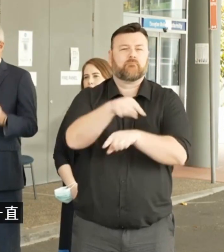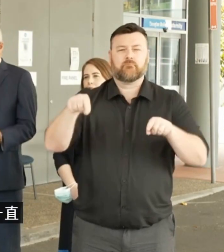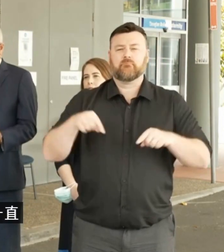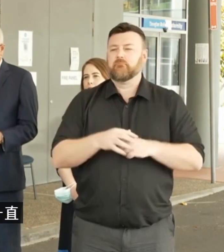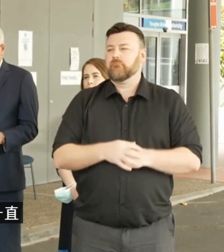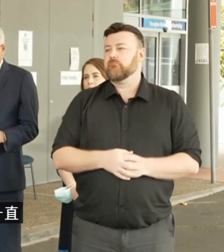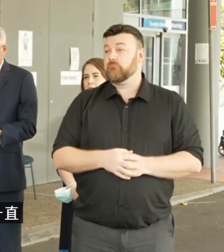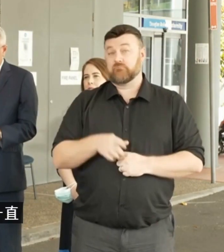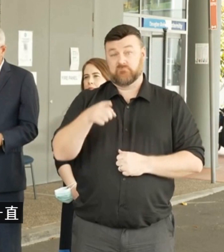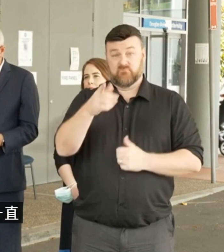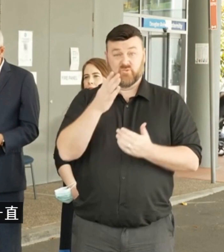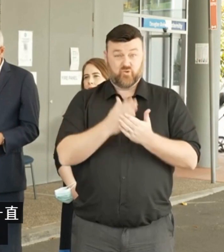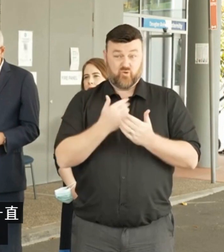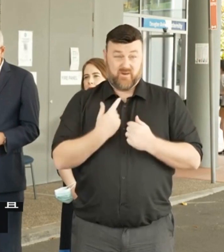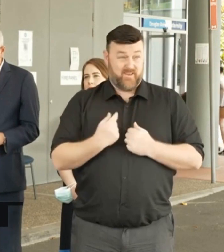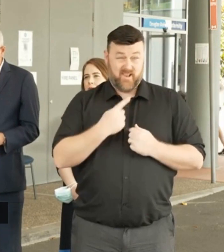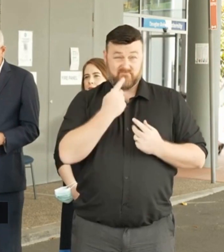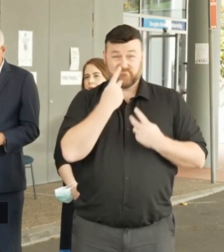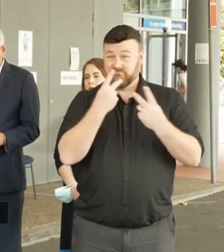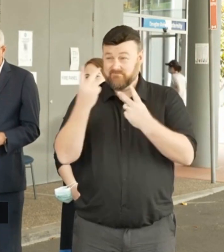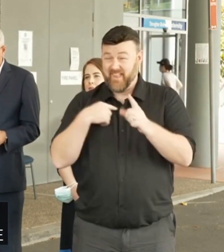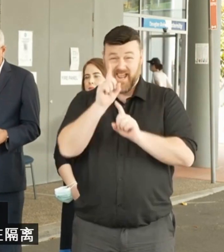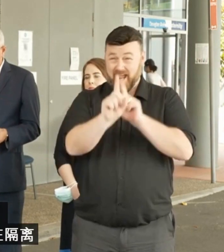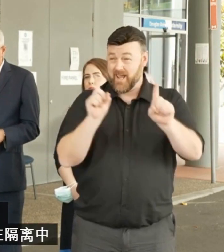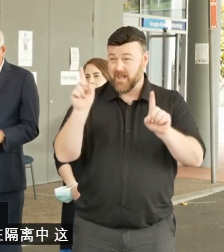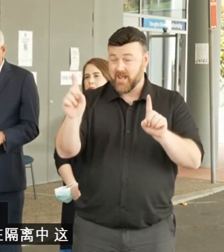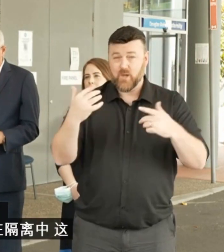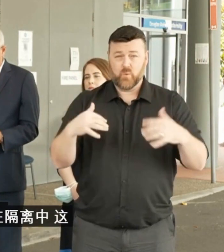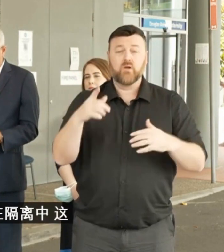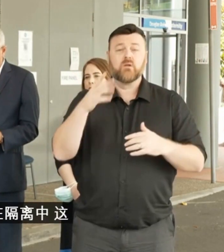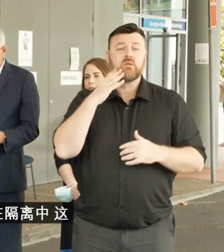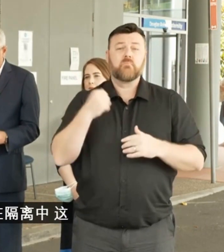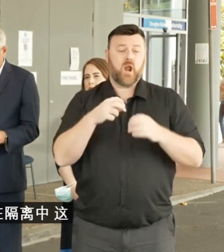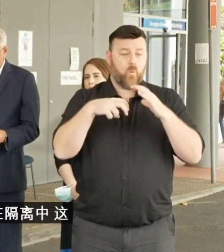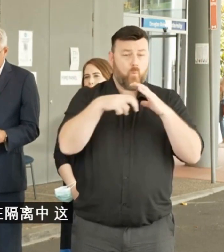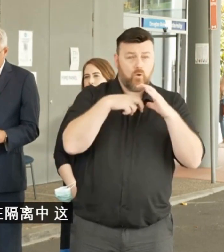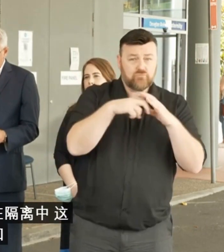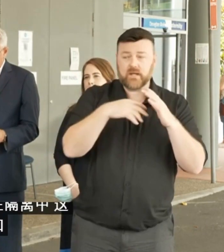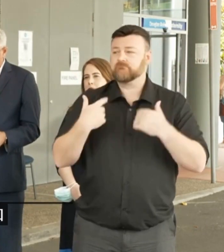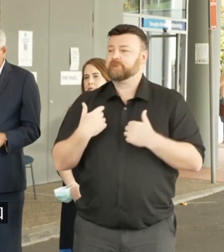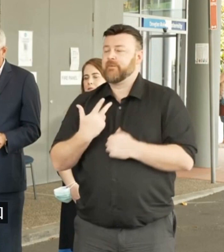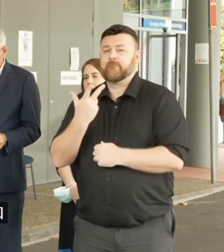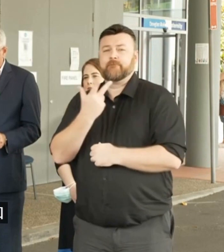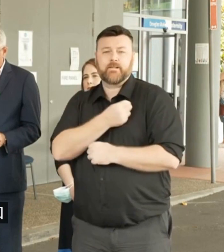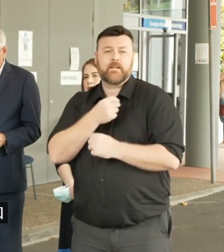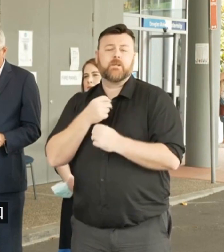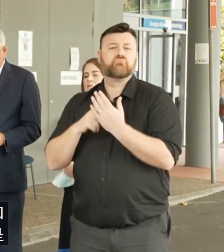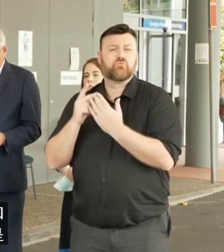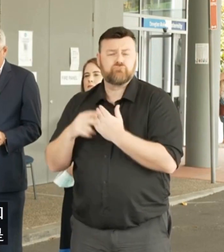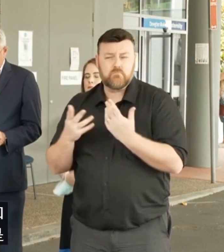line of a range of things, whether that's in quarantine, whether that's been in the vaccination program and testing, and